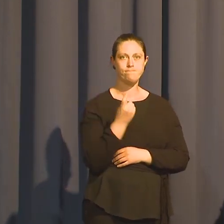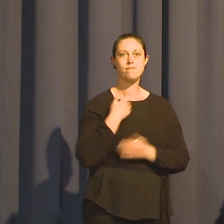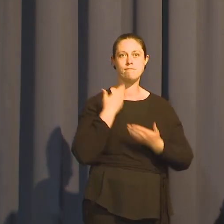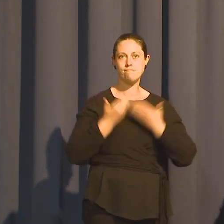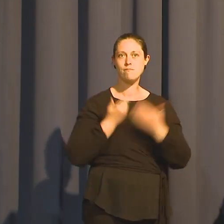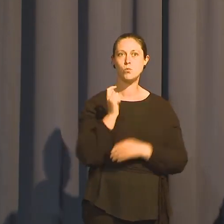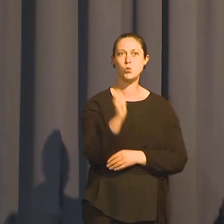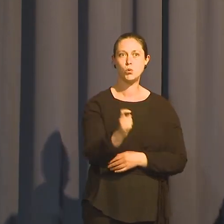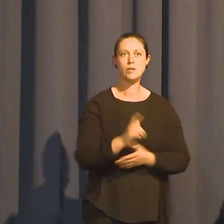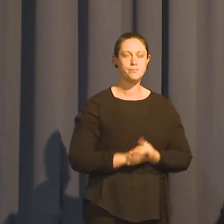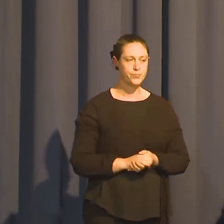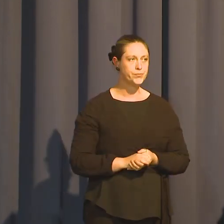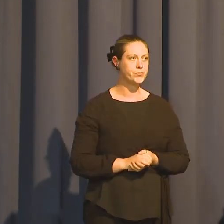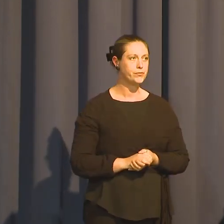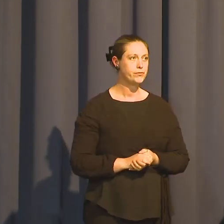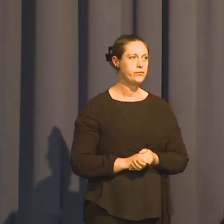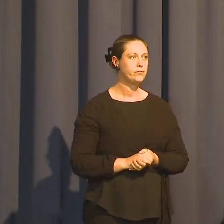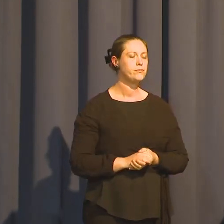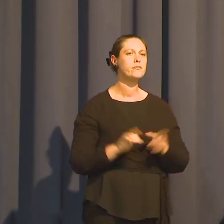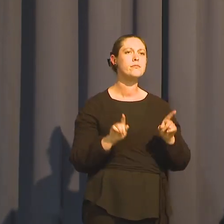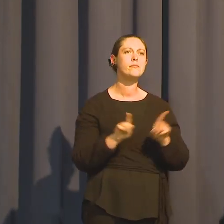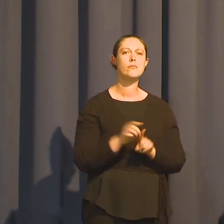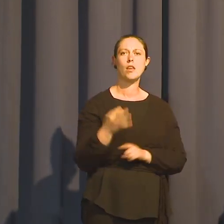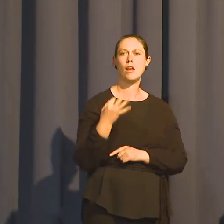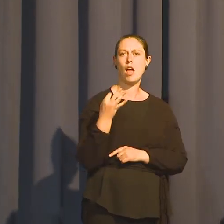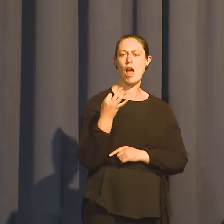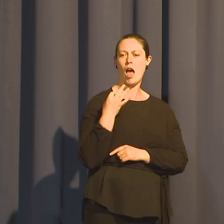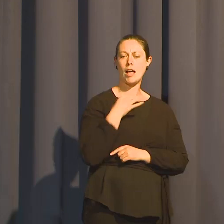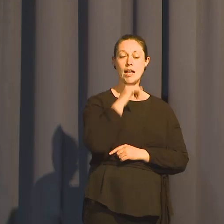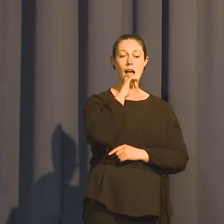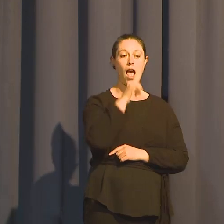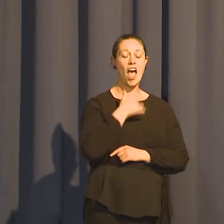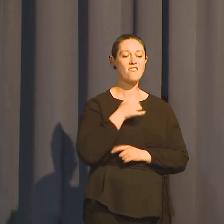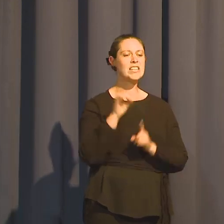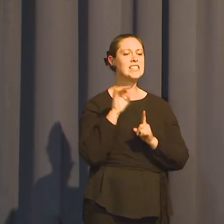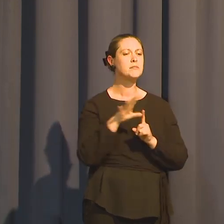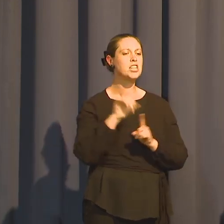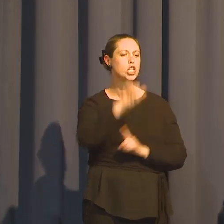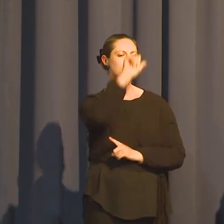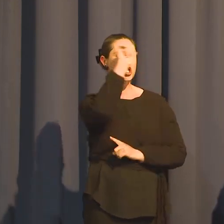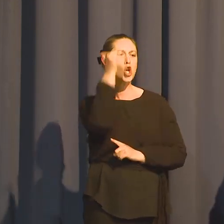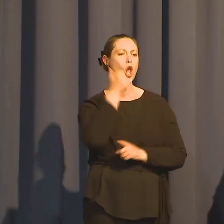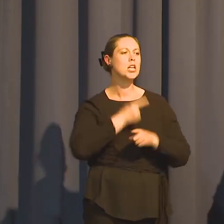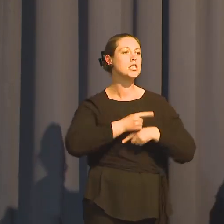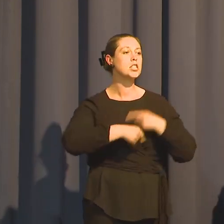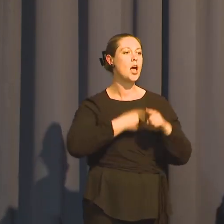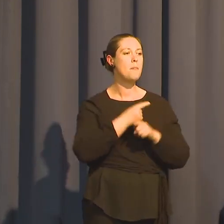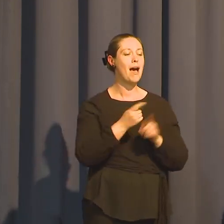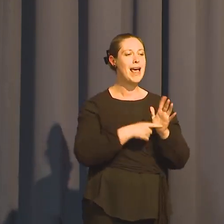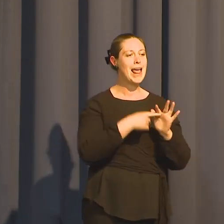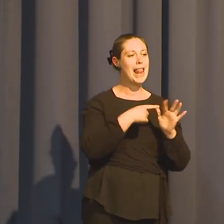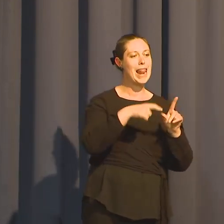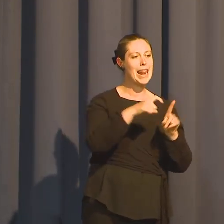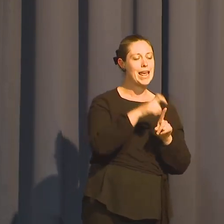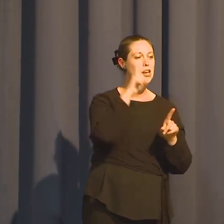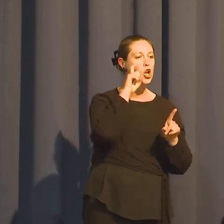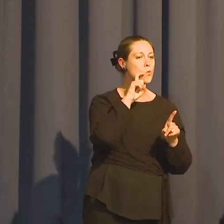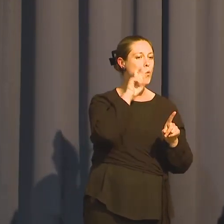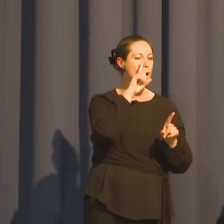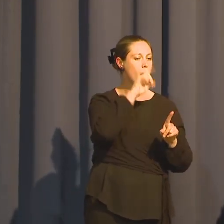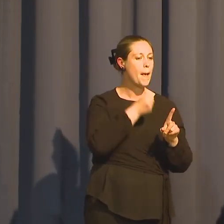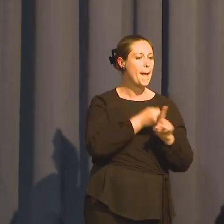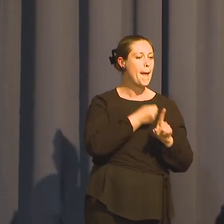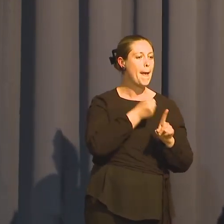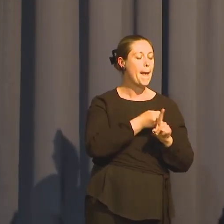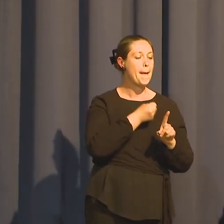while. We were also asked if we could have someone who could provide specialist knowledge about how lead in water could impact